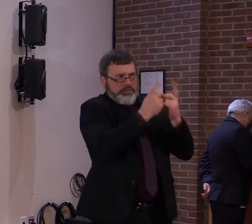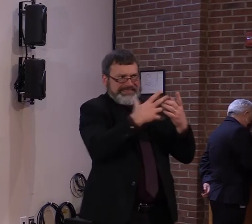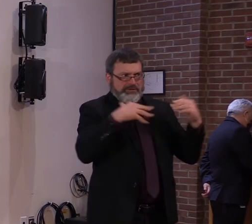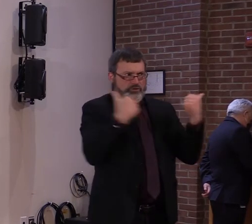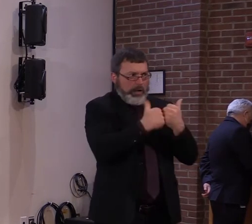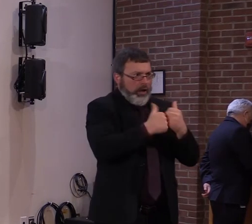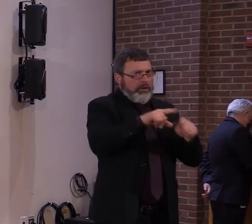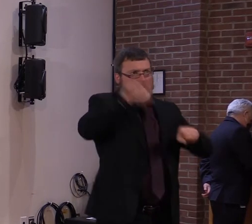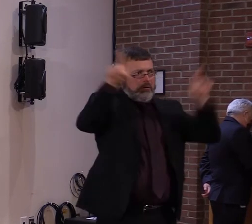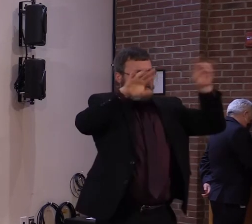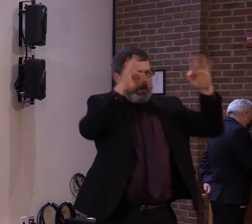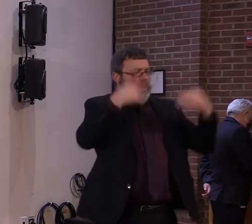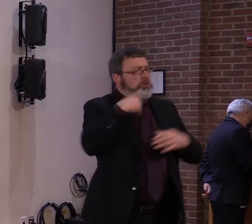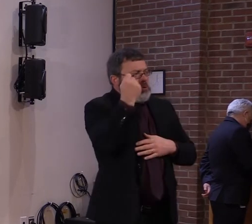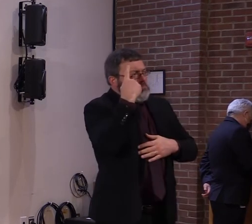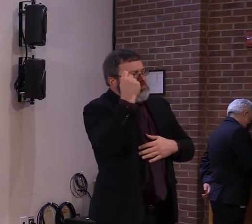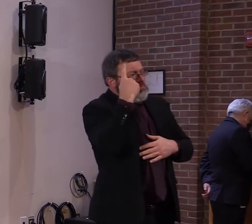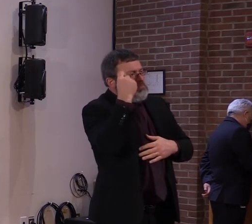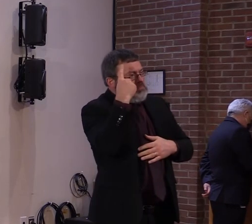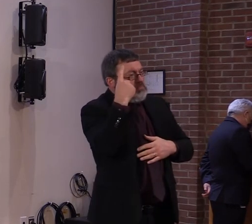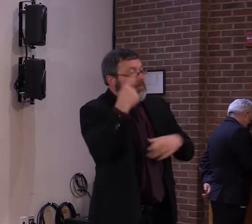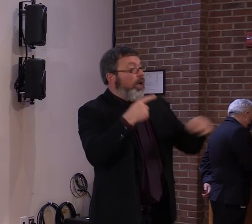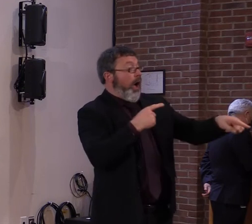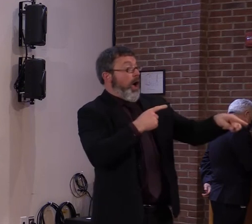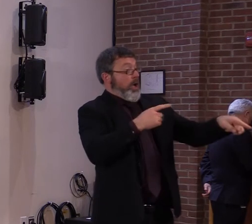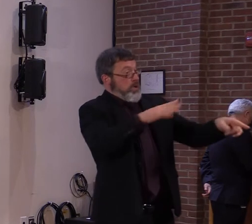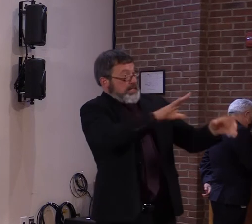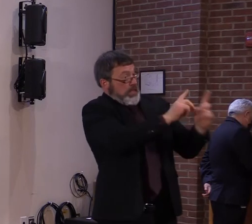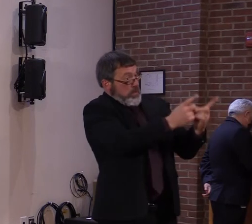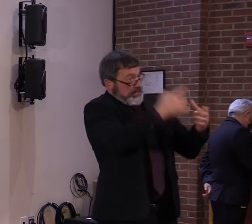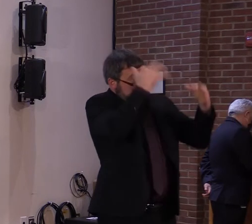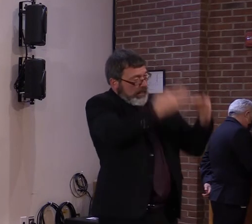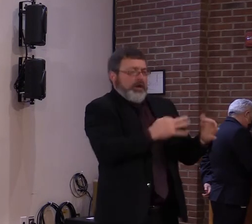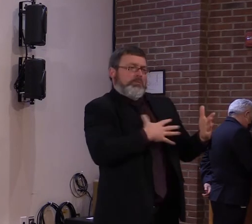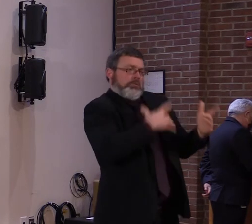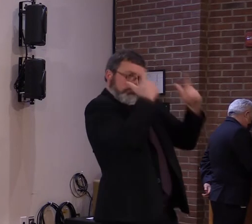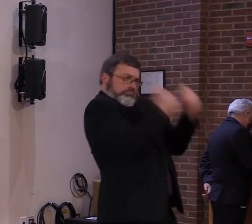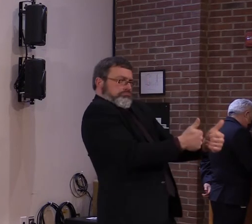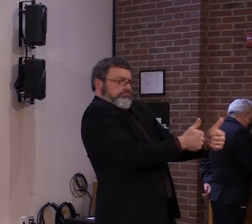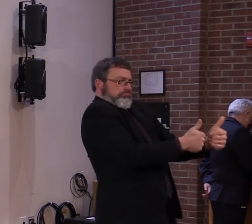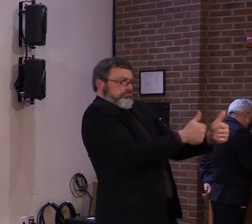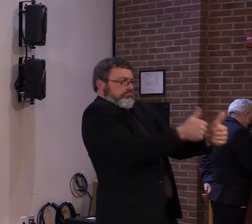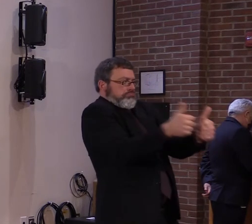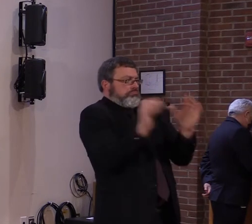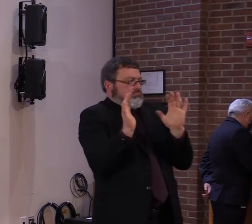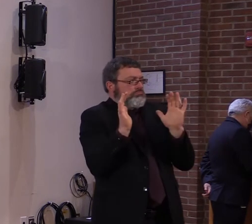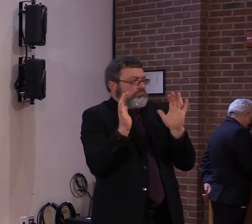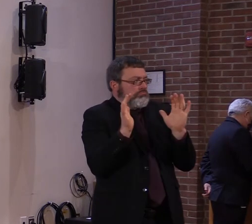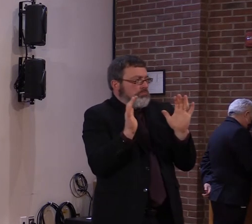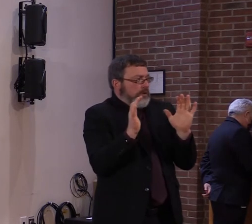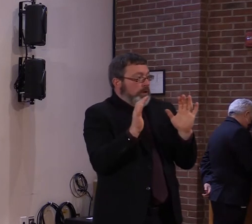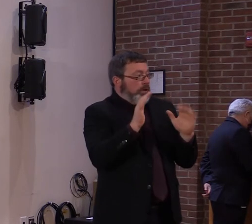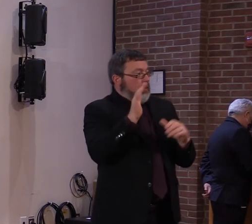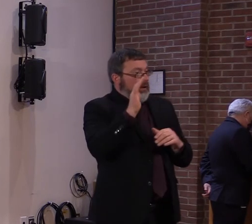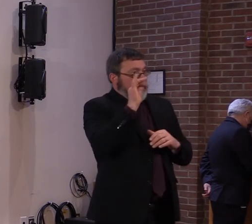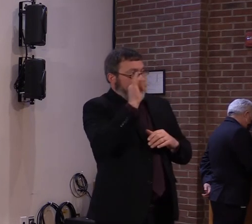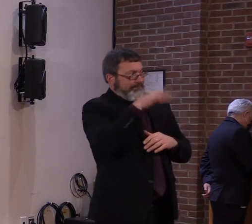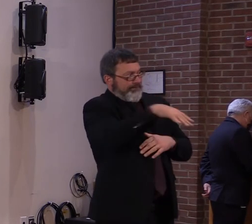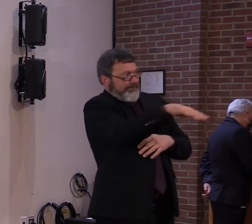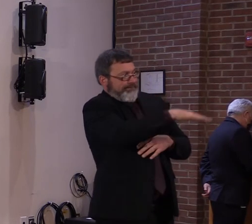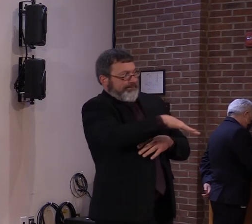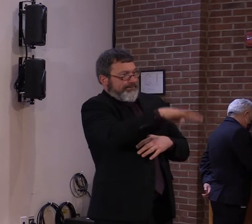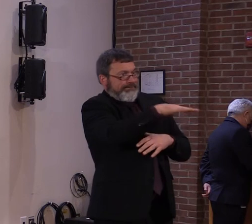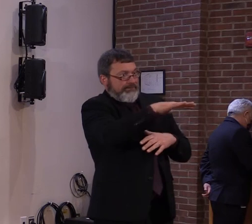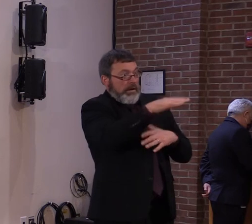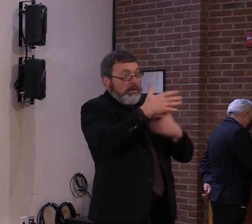But at this moment, there isn't strong health or epidemiological data that would support any rationale to preemptively close schools. And I am